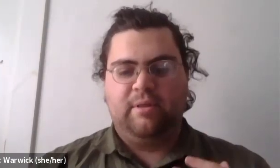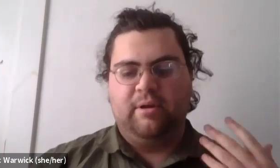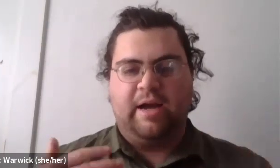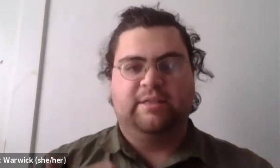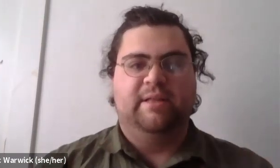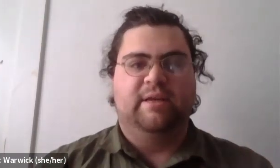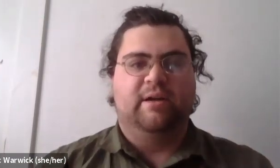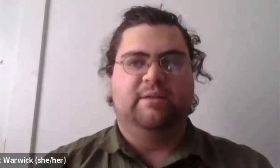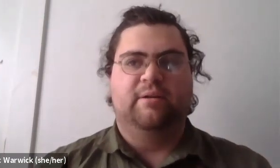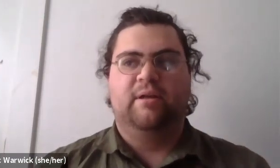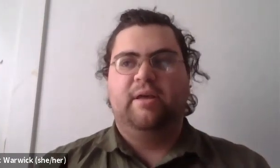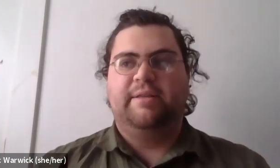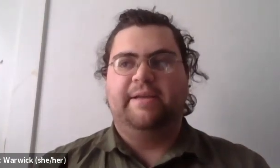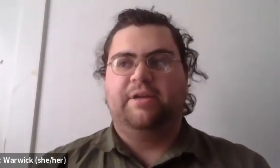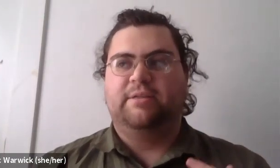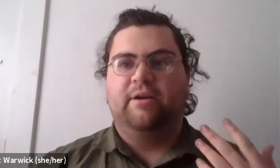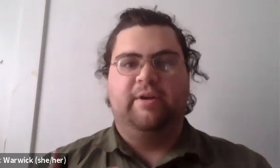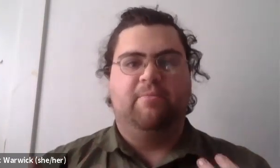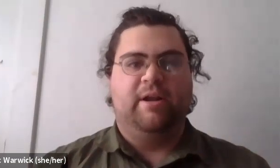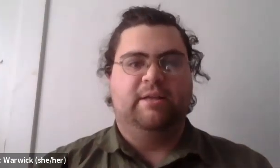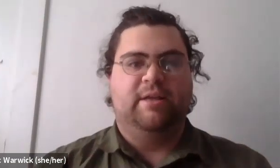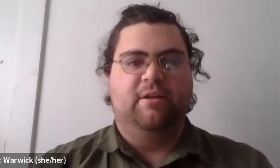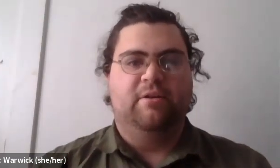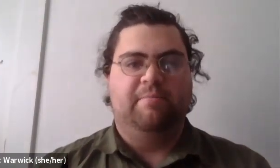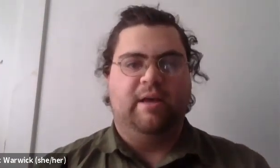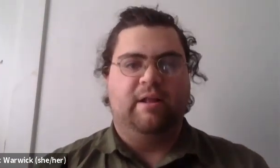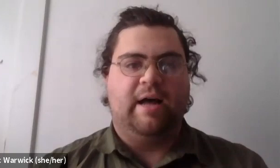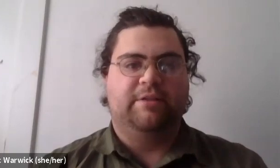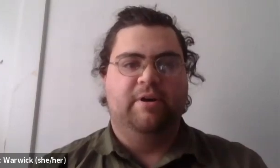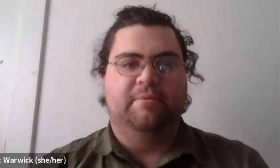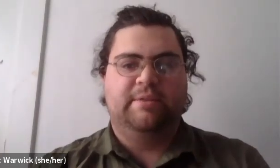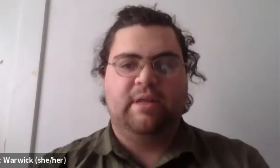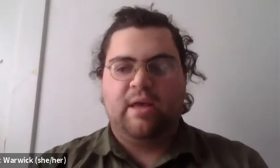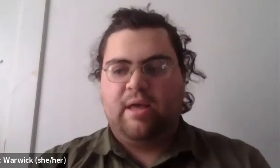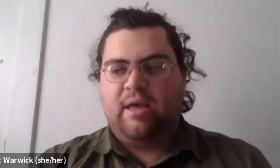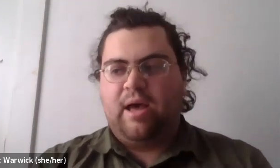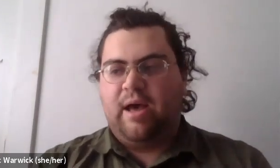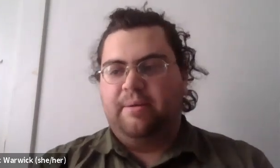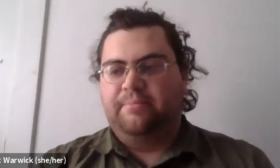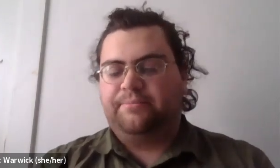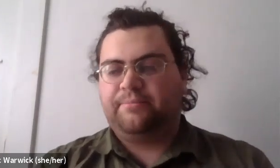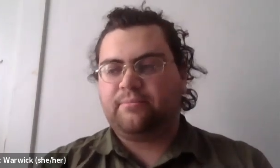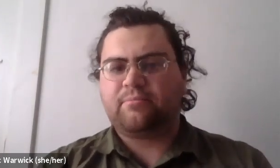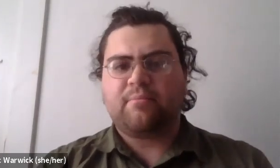to harassment, and also teachers not really wanting to include me in classrooms,